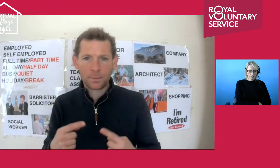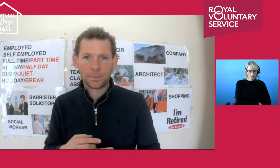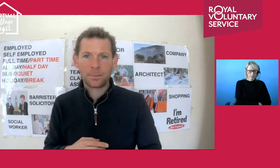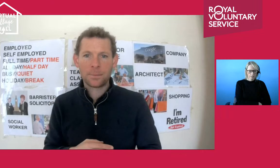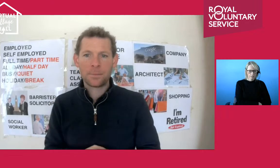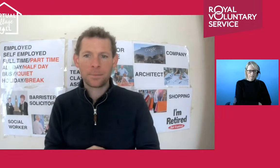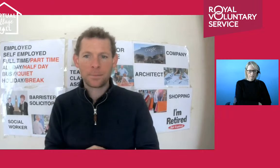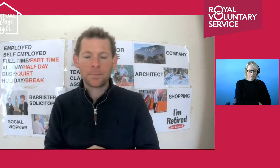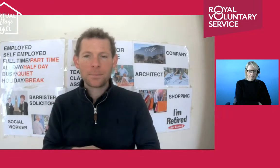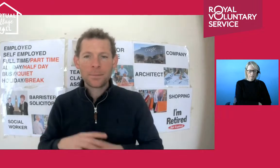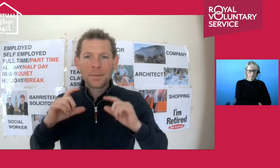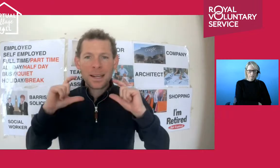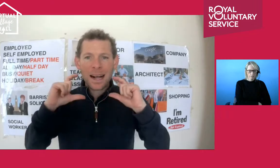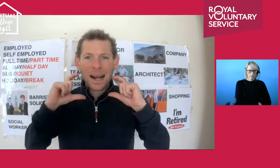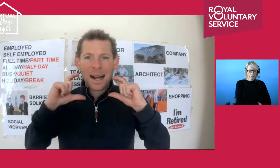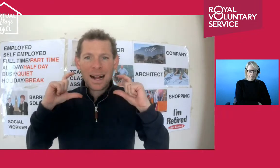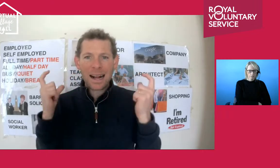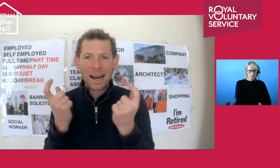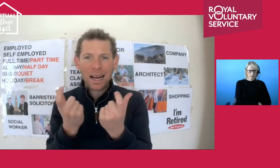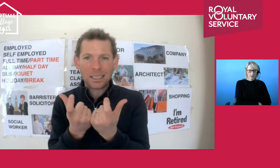teacher,